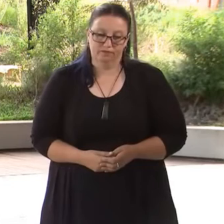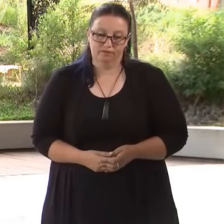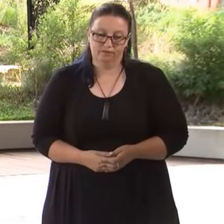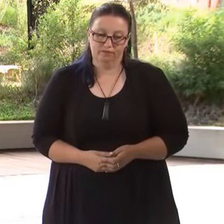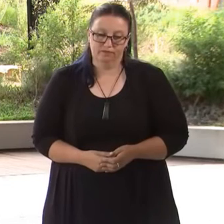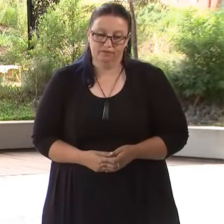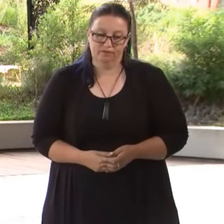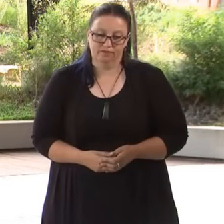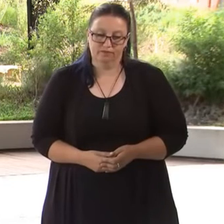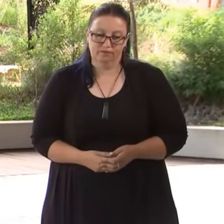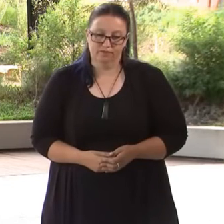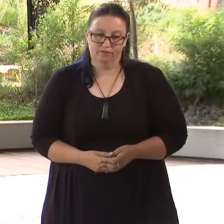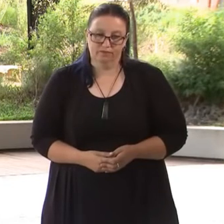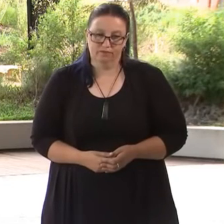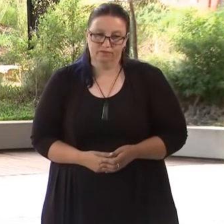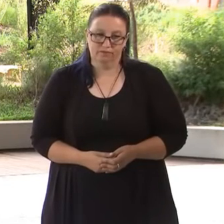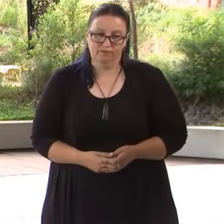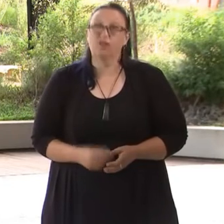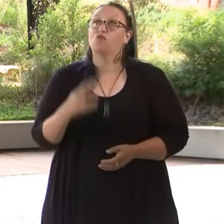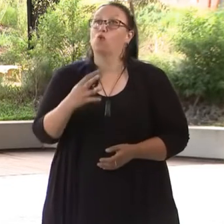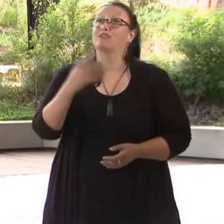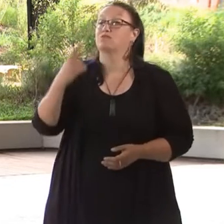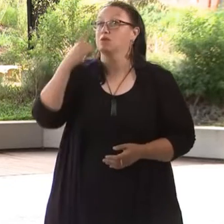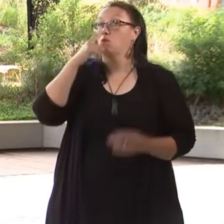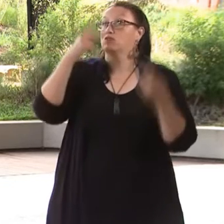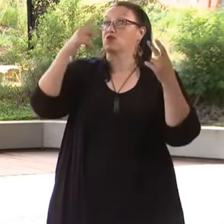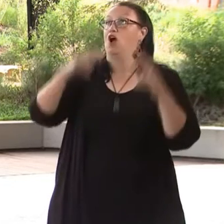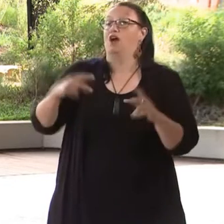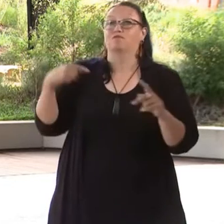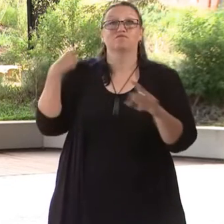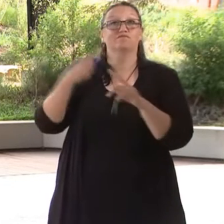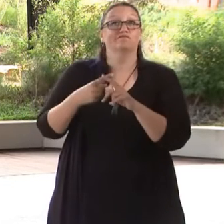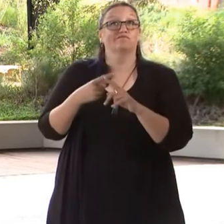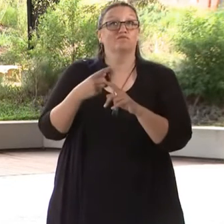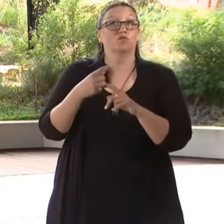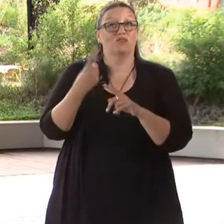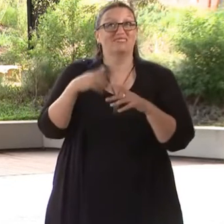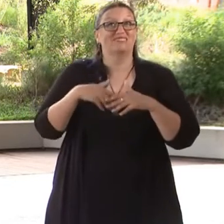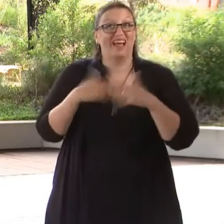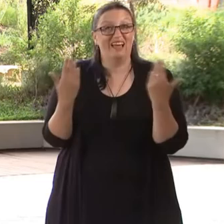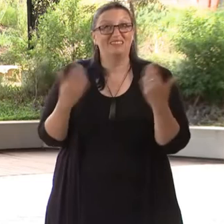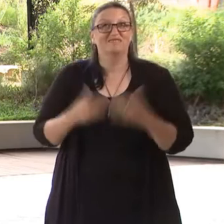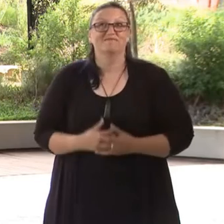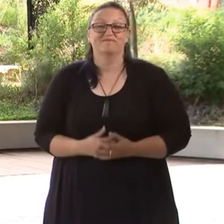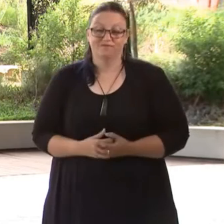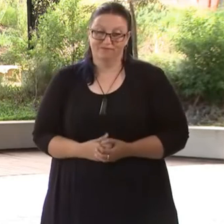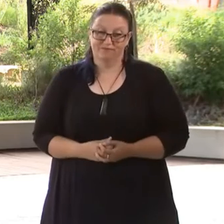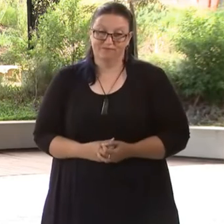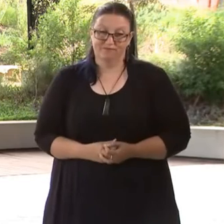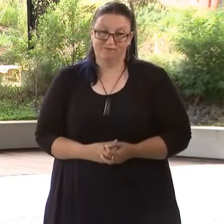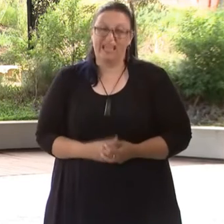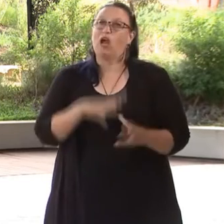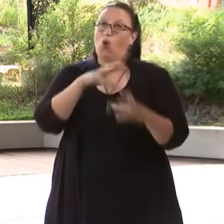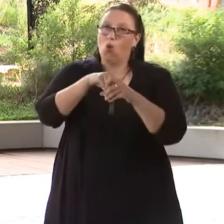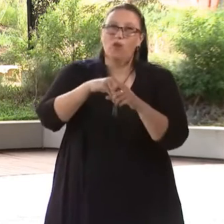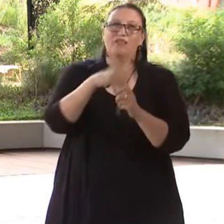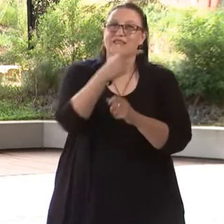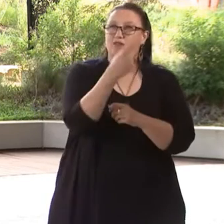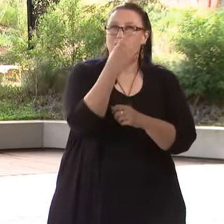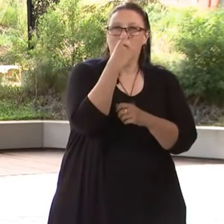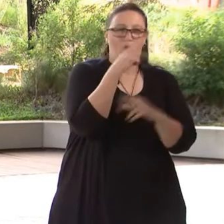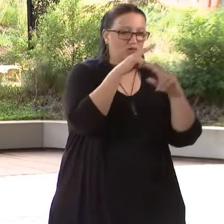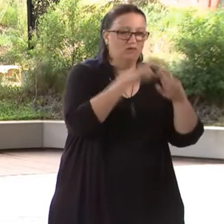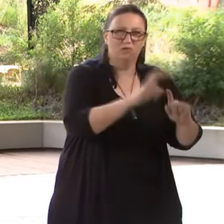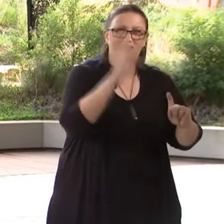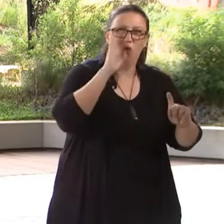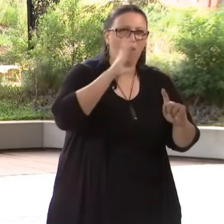47 people who we are reporting who have died in this 24-hour reporting period, or as I said, those coronial